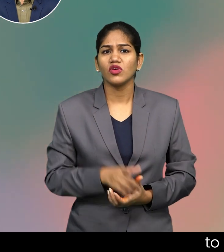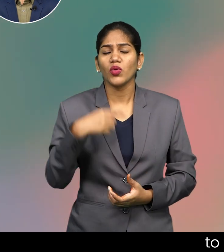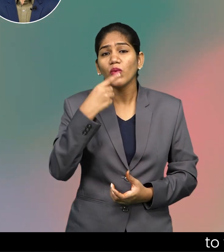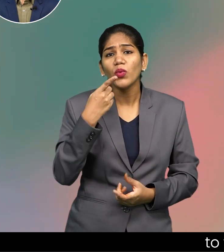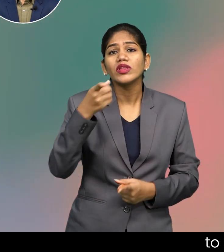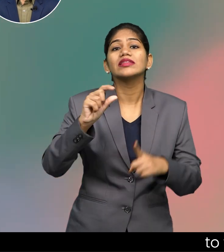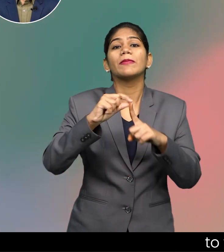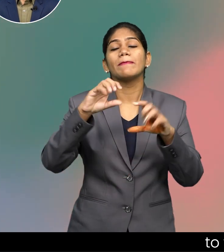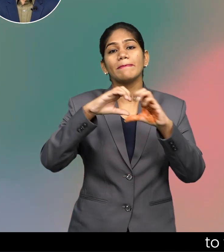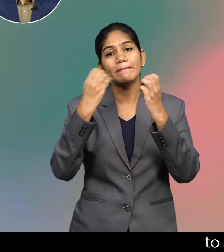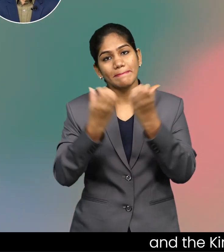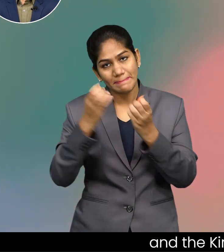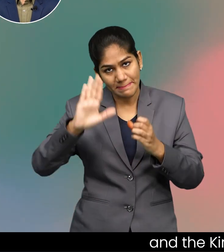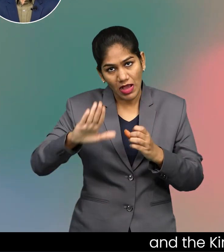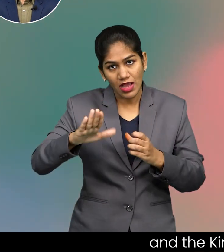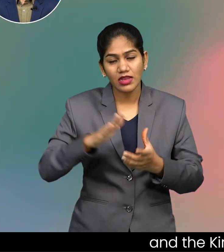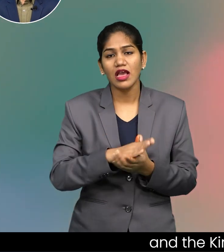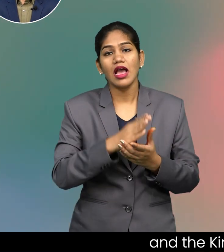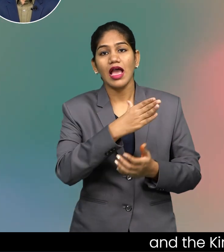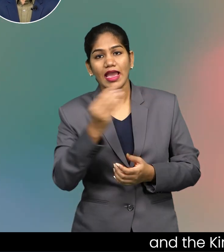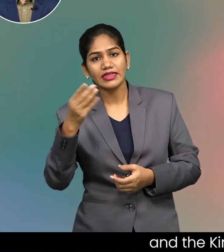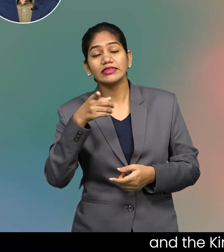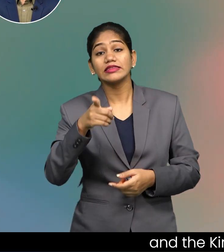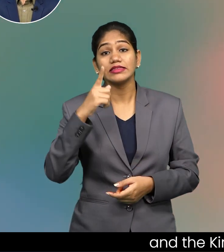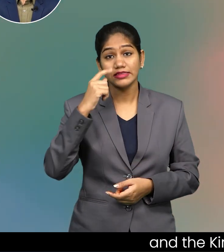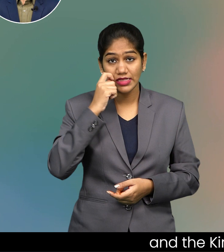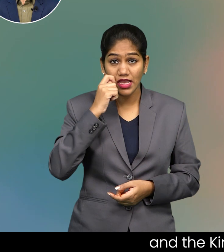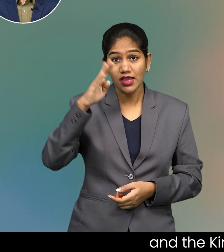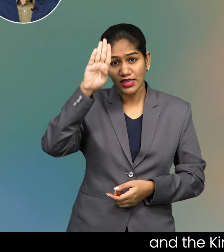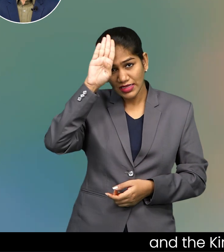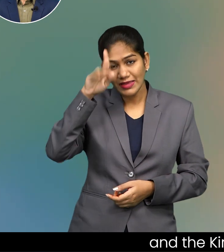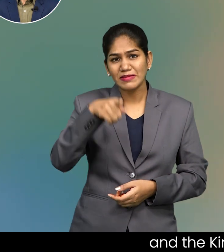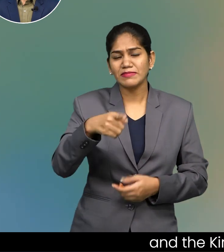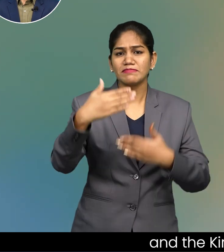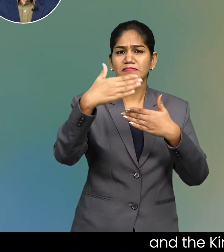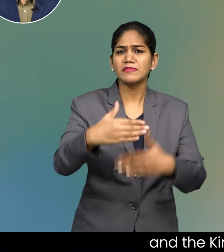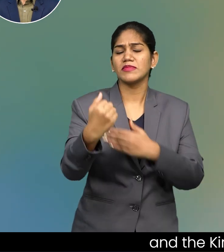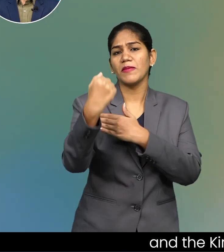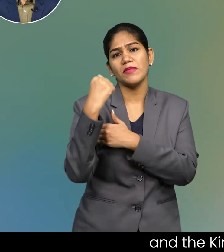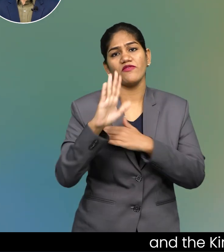the Parliament and the king had limited powers.